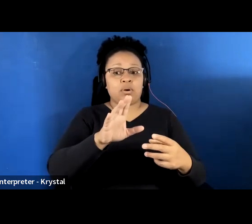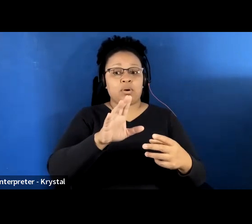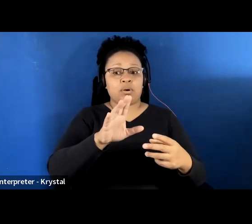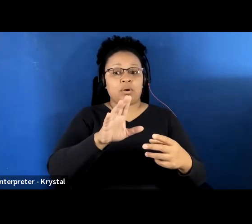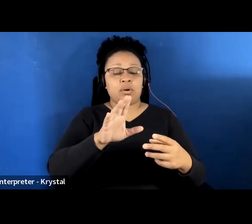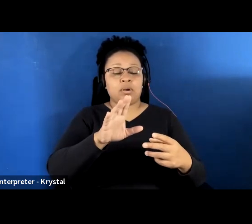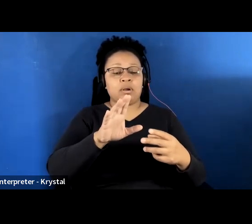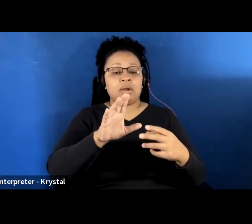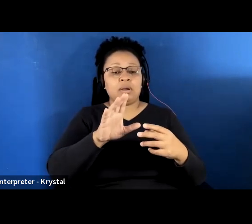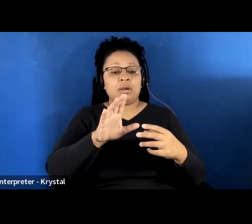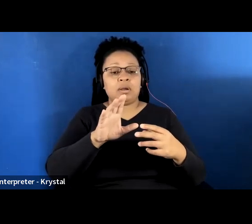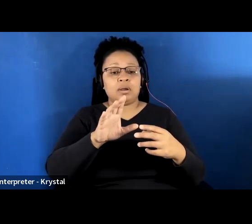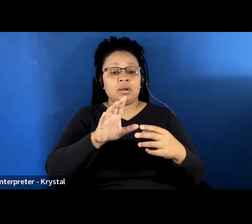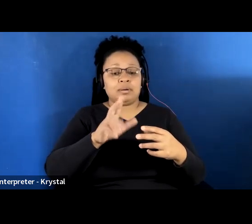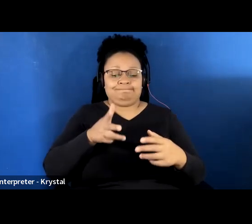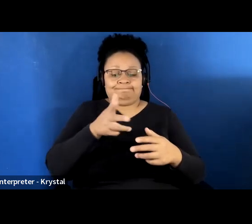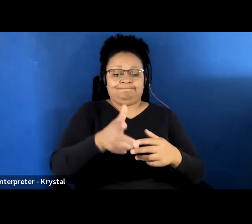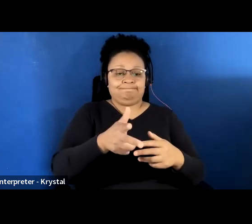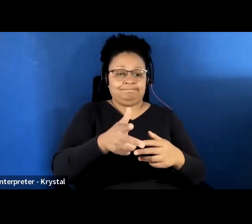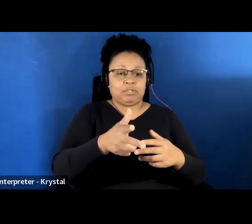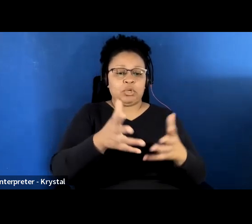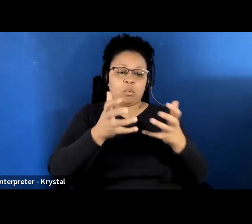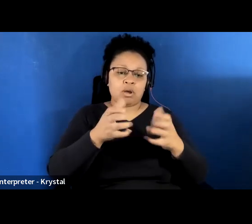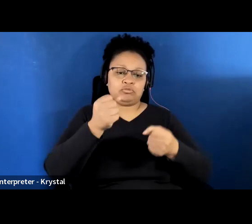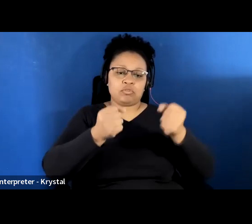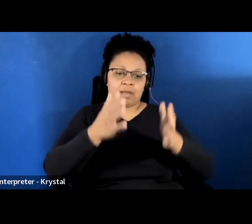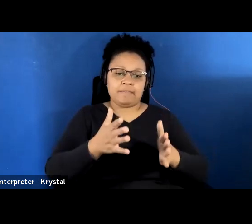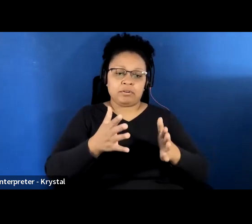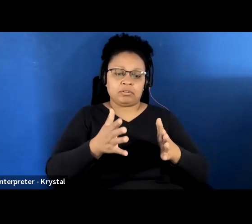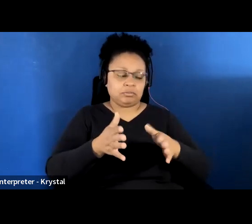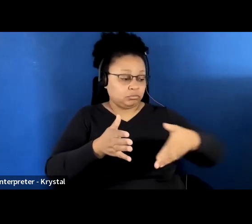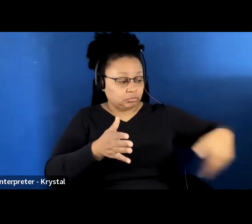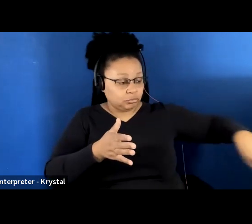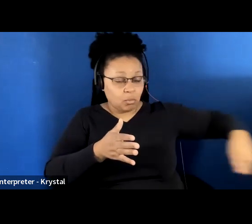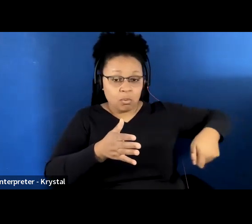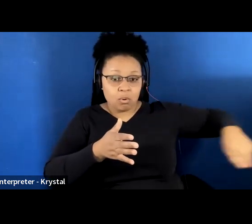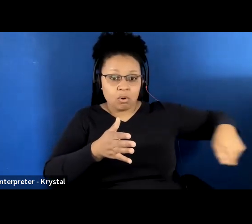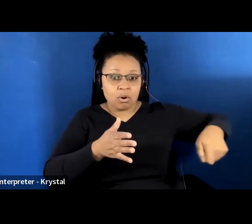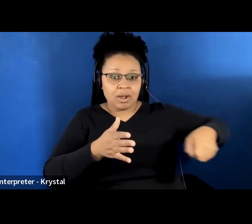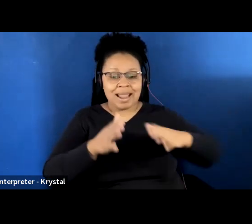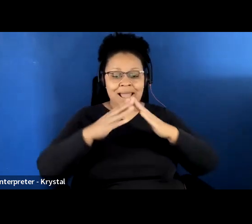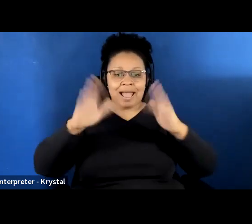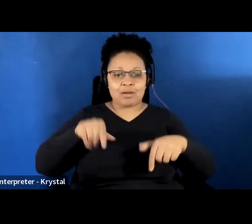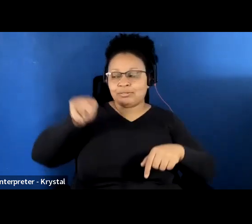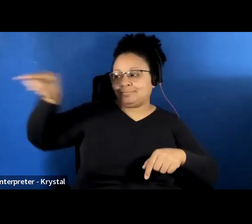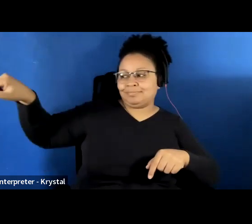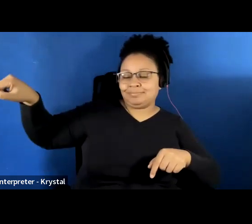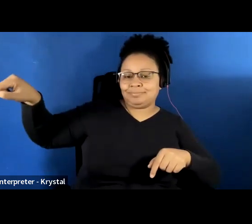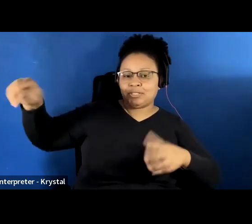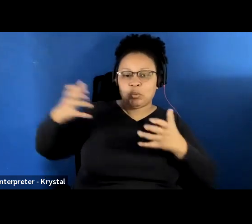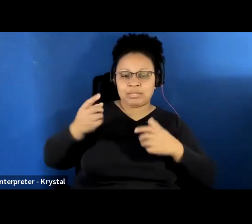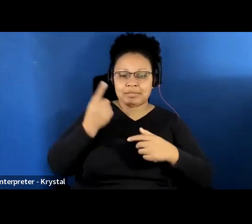the house and you, so you can like hide behind something. And scan the neighborhood for loose